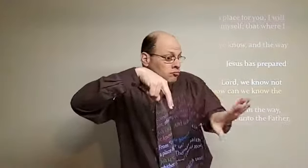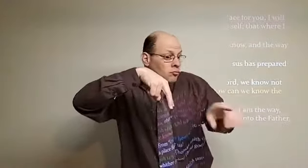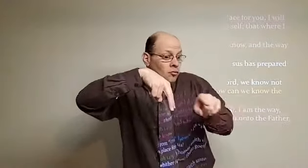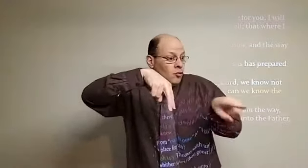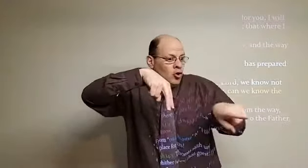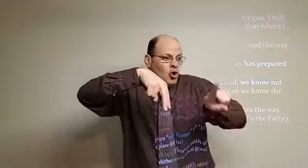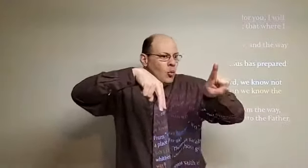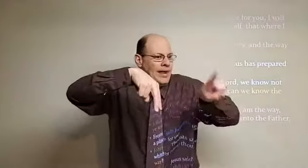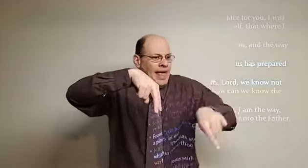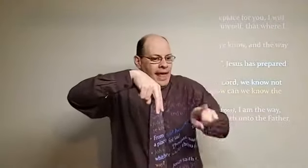and Jesus